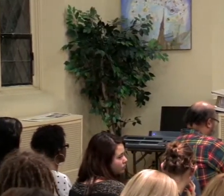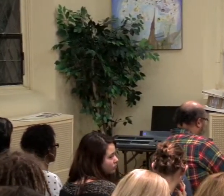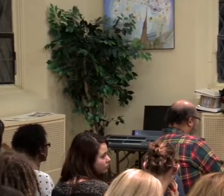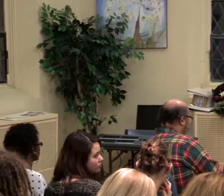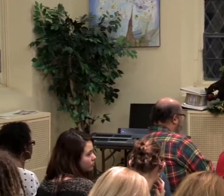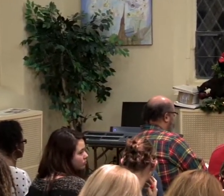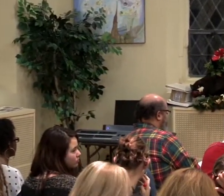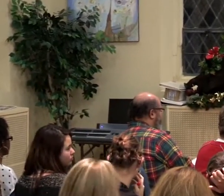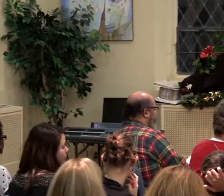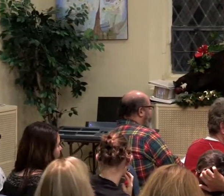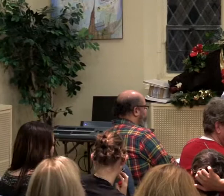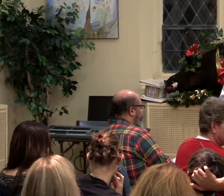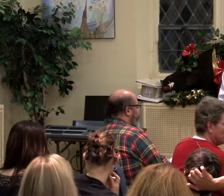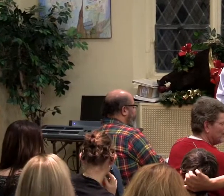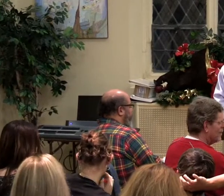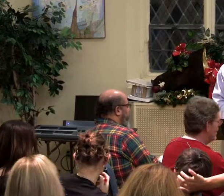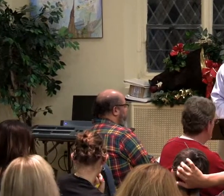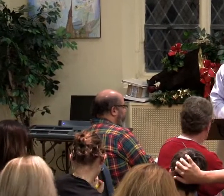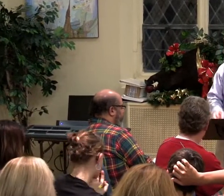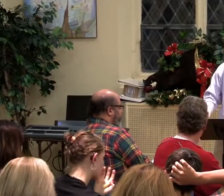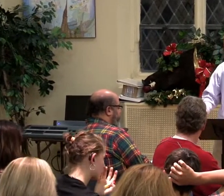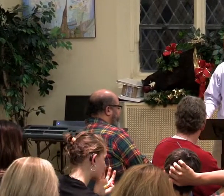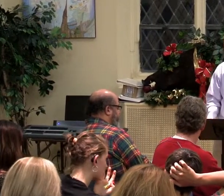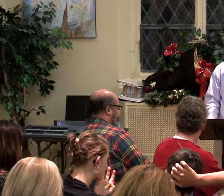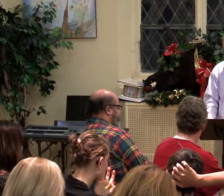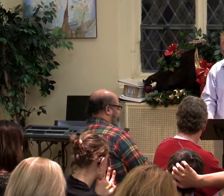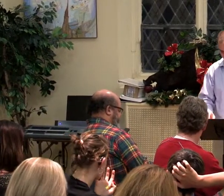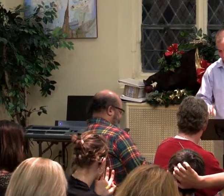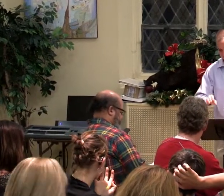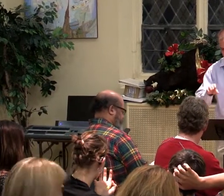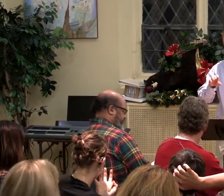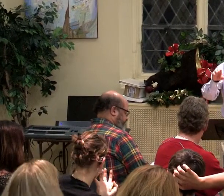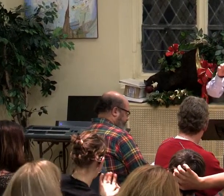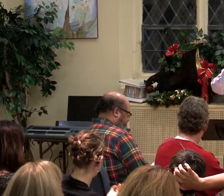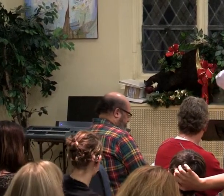Our next poet is sophomore Juliana Ortiz.